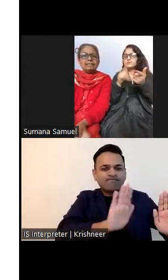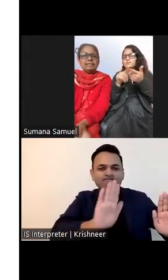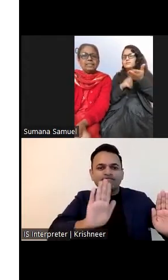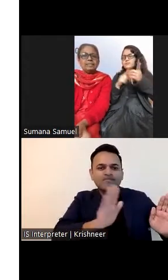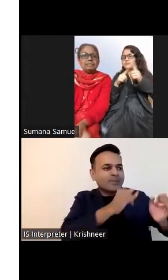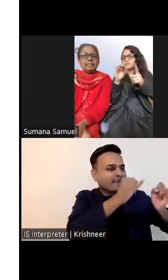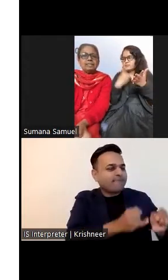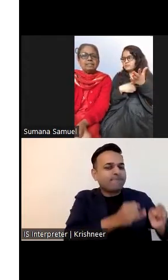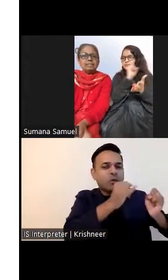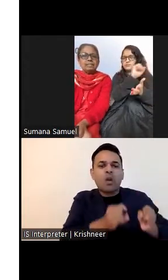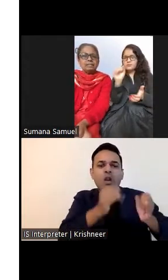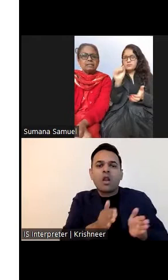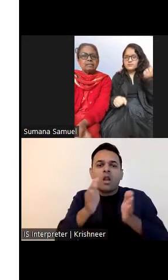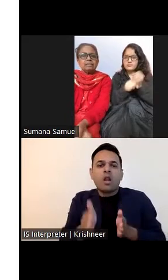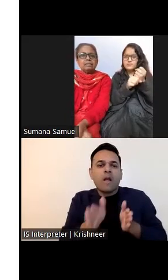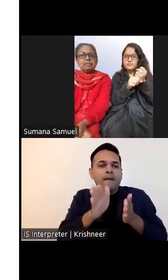Slide change, please.